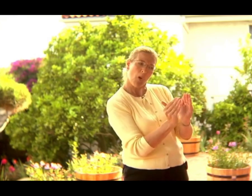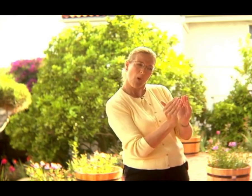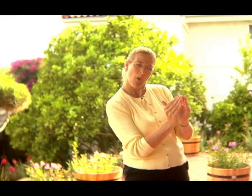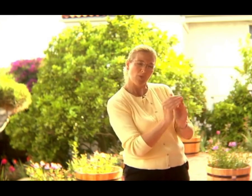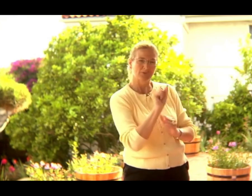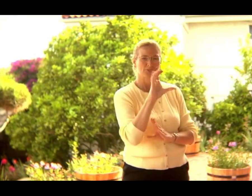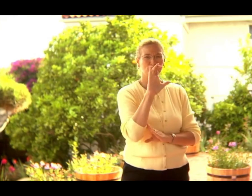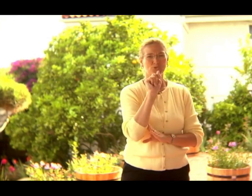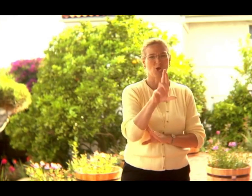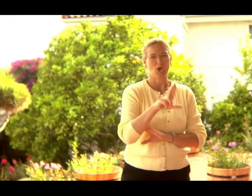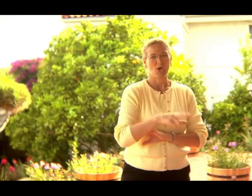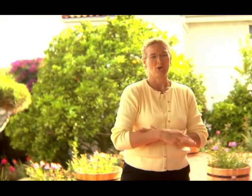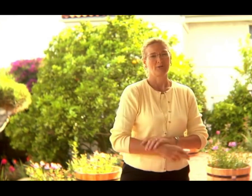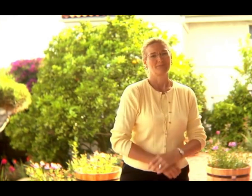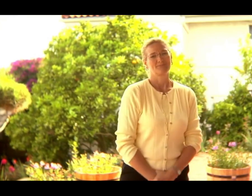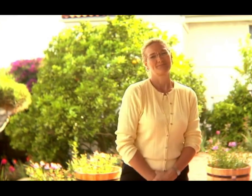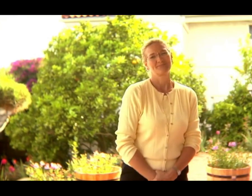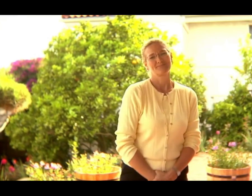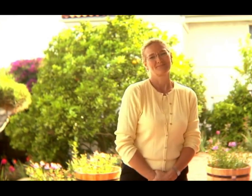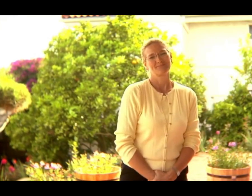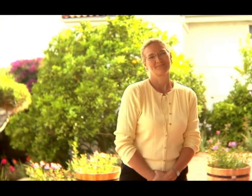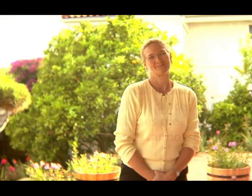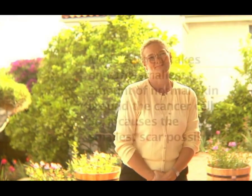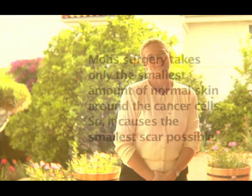It also leaves minimal scars.